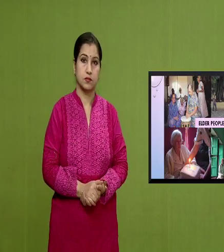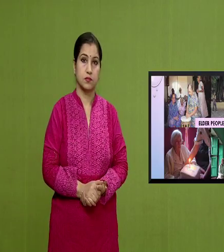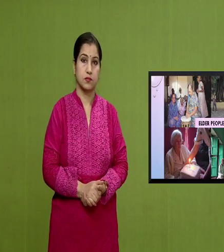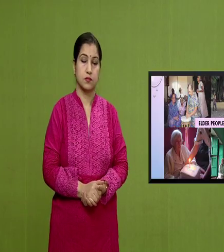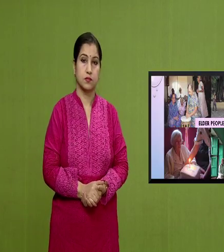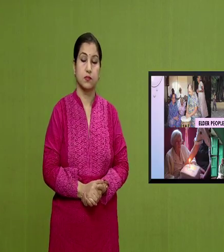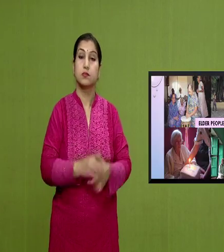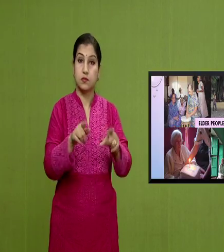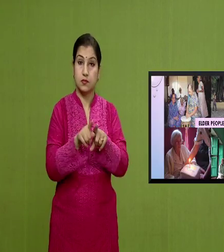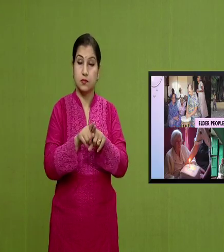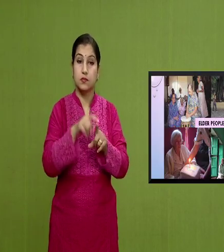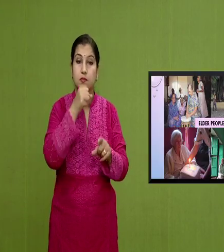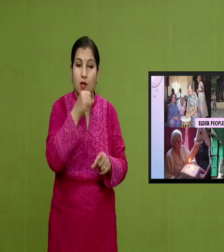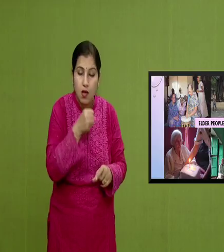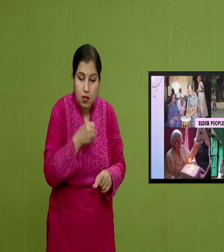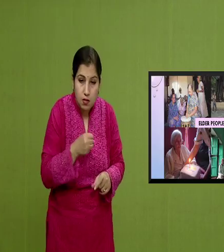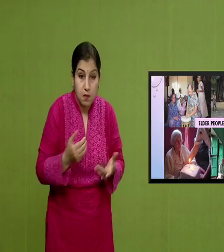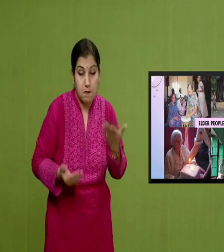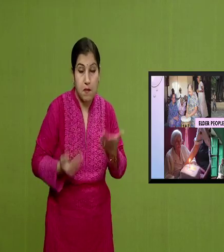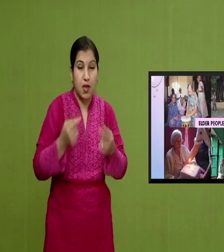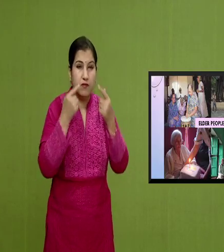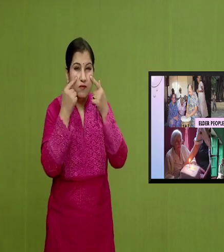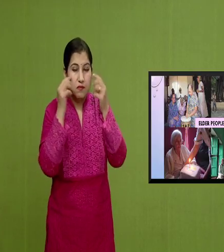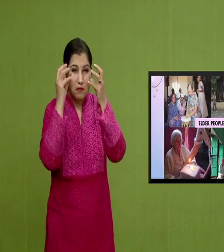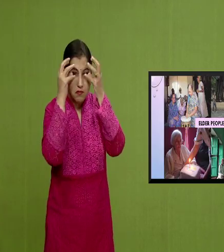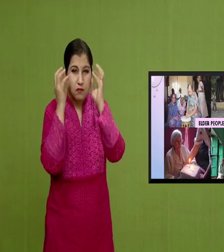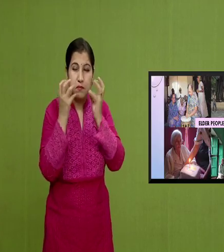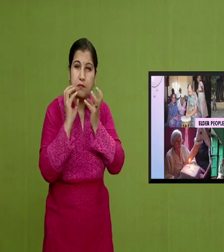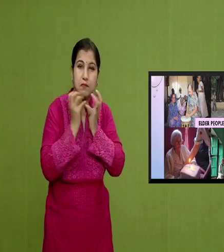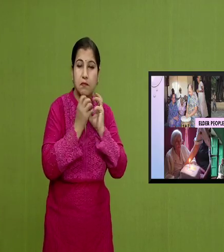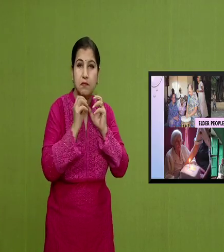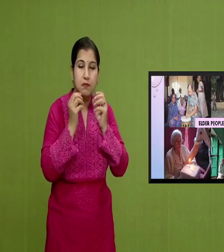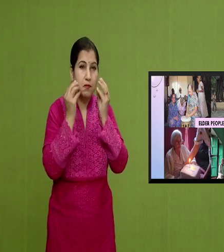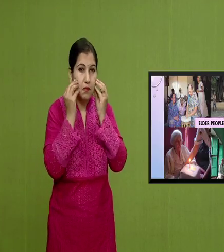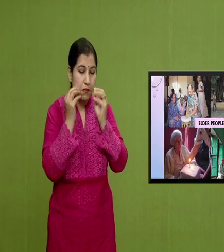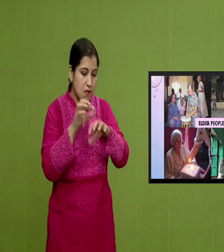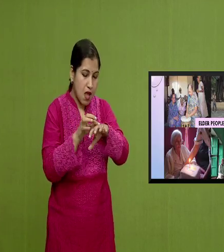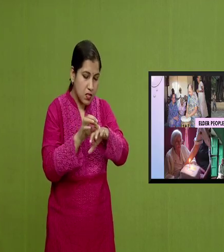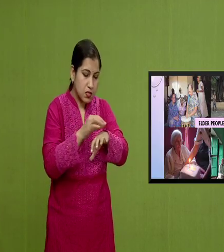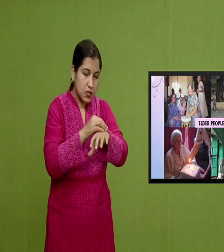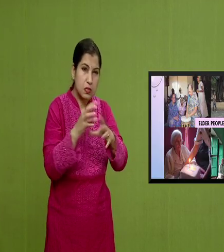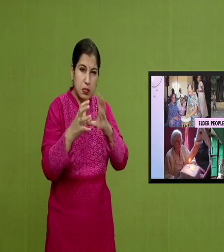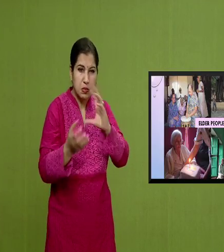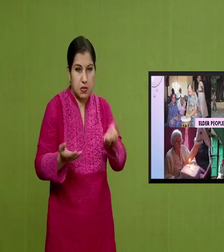An elder may have wrinkles on face, hands, etc.